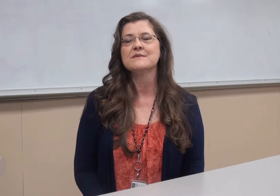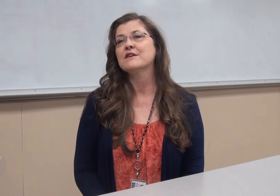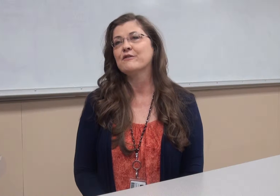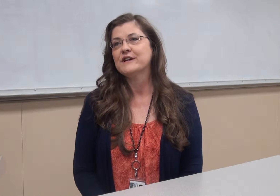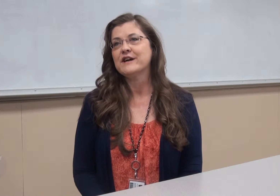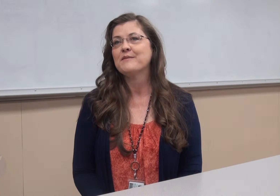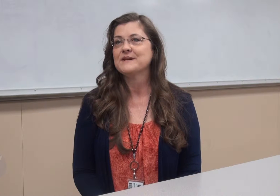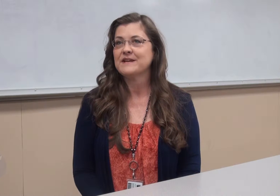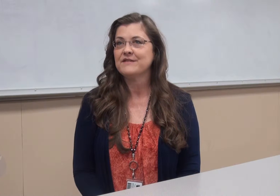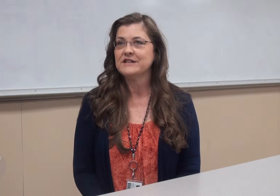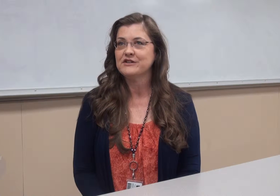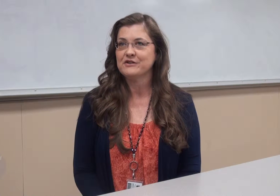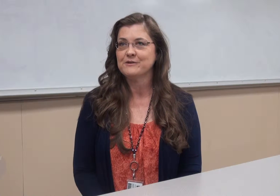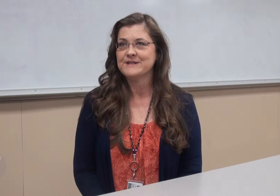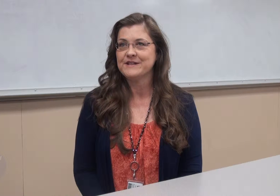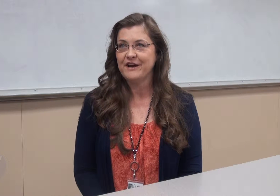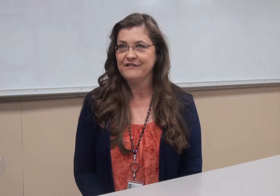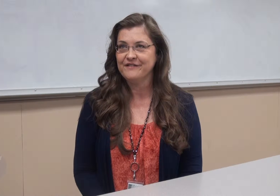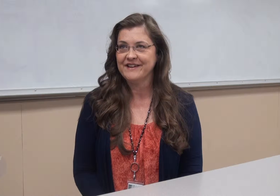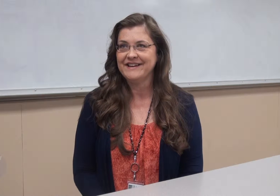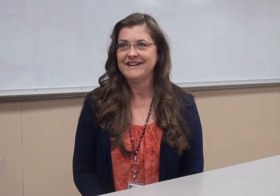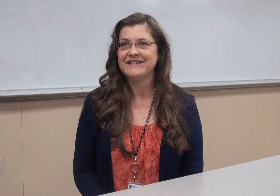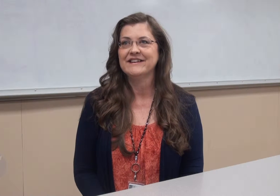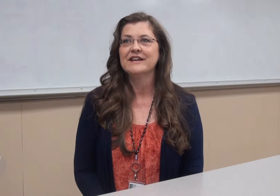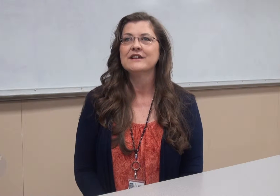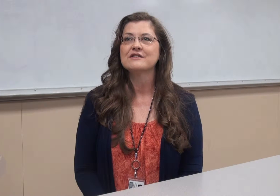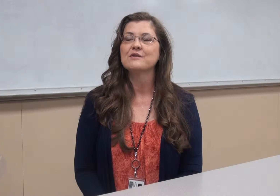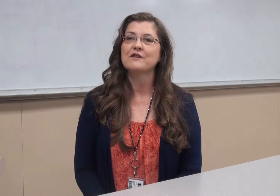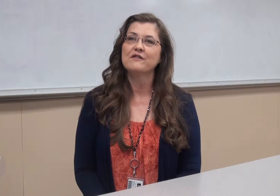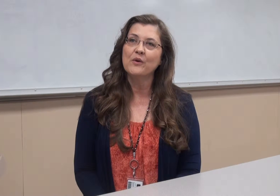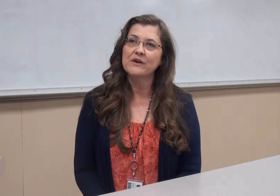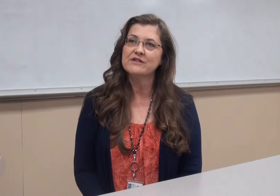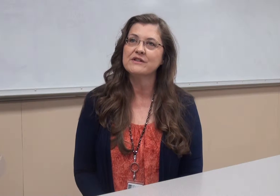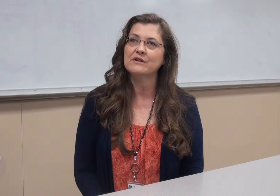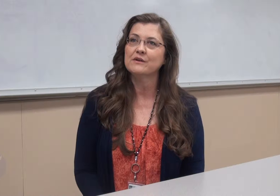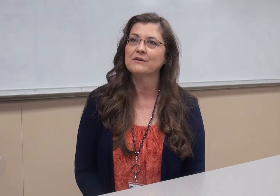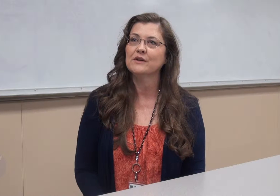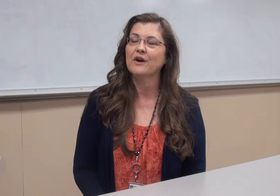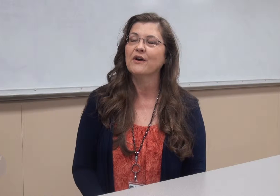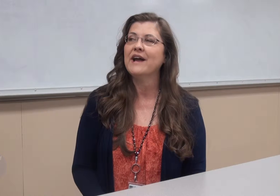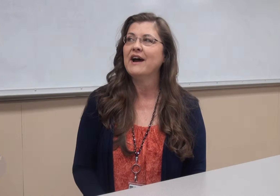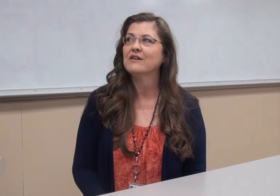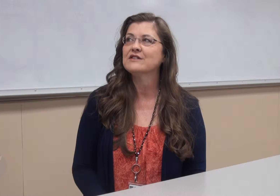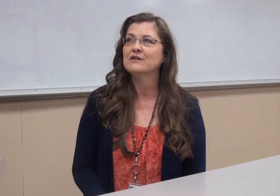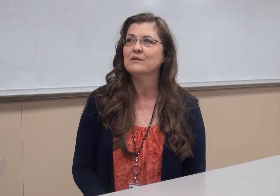get freaked out because they have a teacher who is deaf, and so they're forced to learn how to